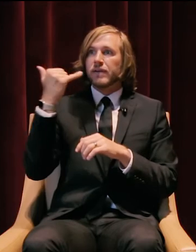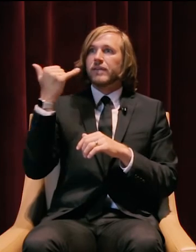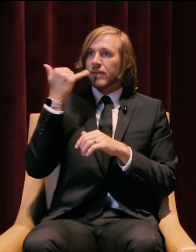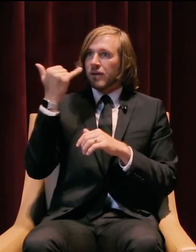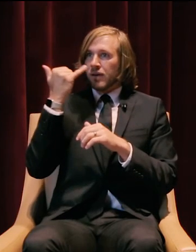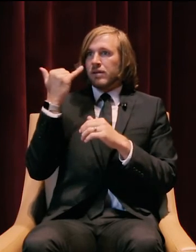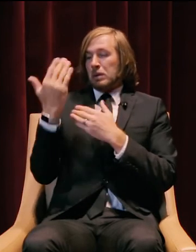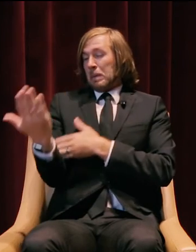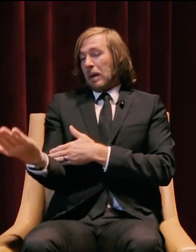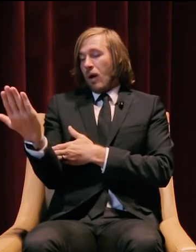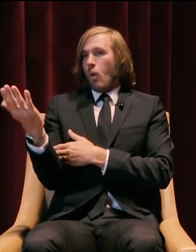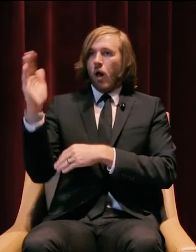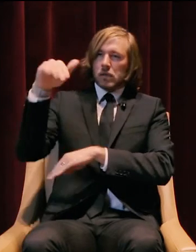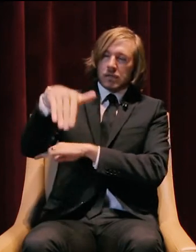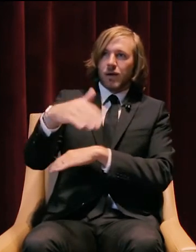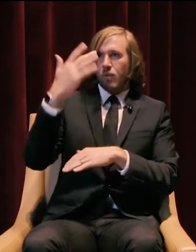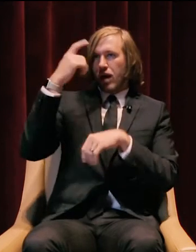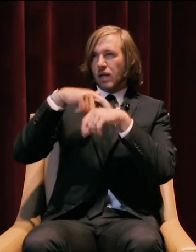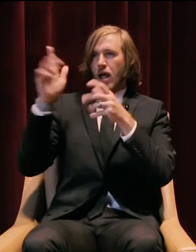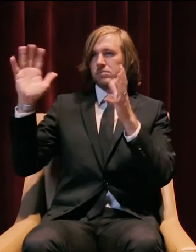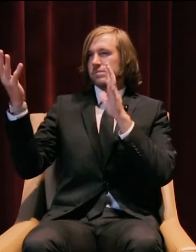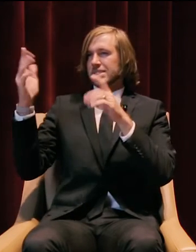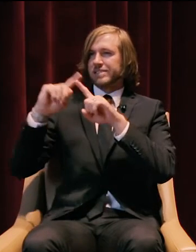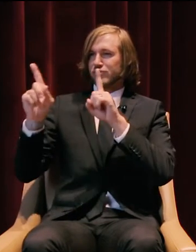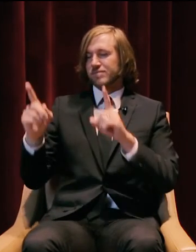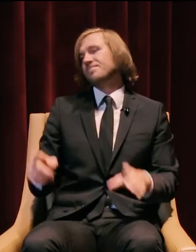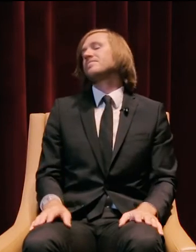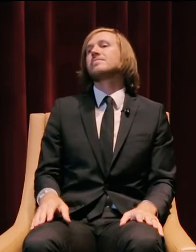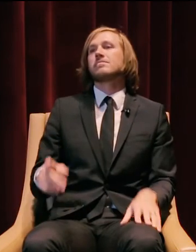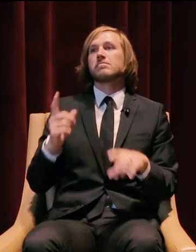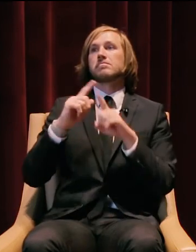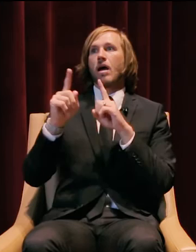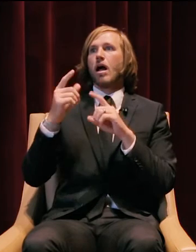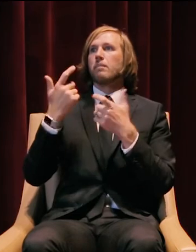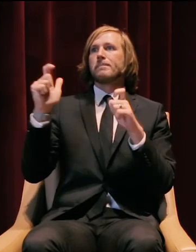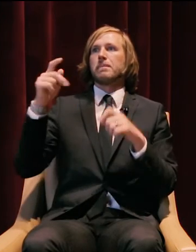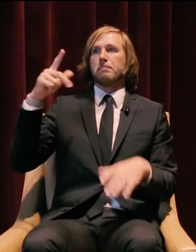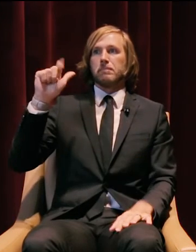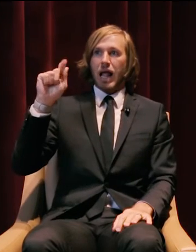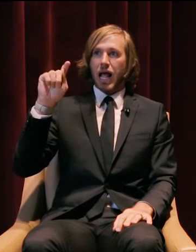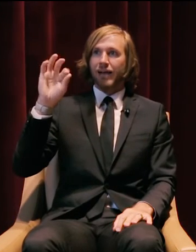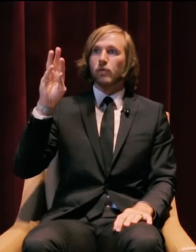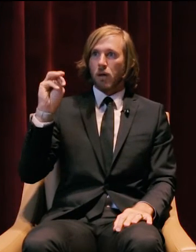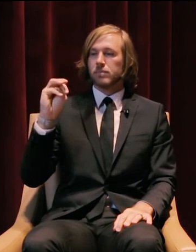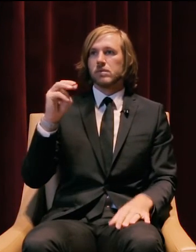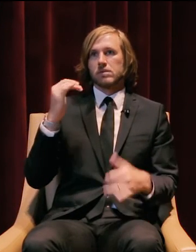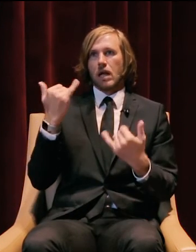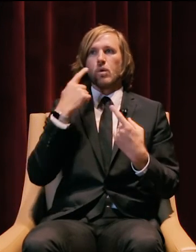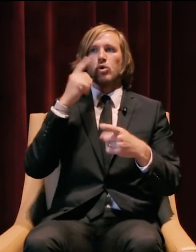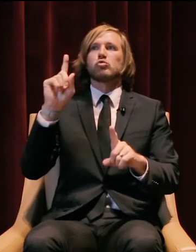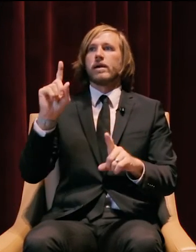them early in the morning or late at night because of the time difference. But it was a large platform, and it works